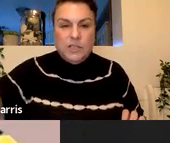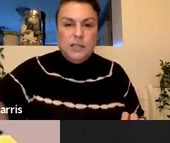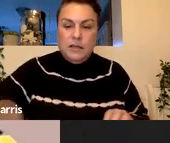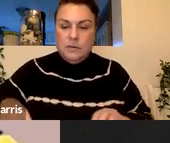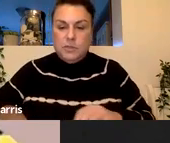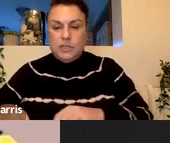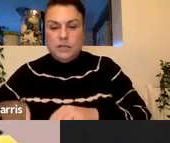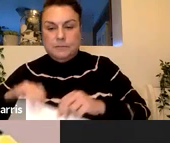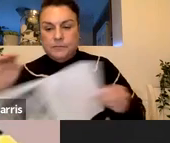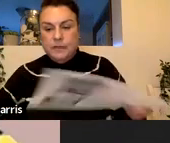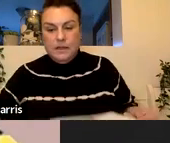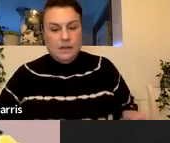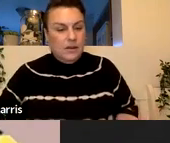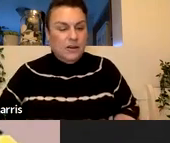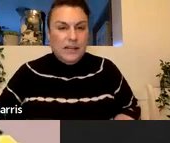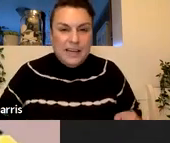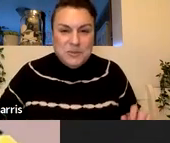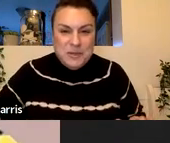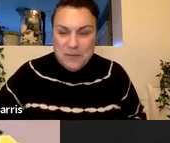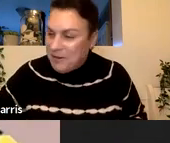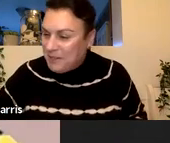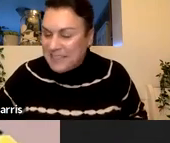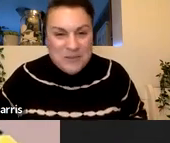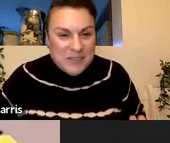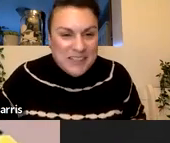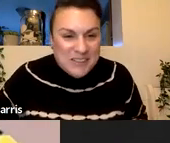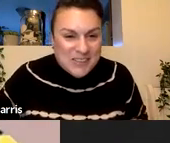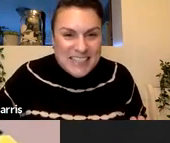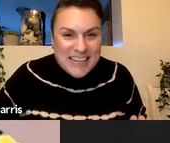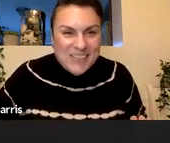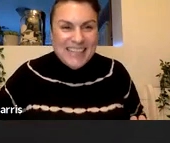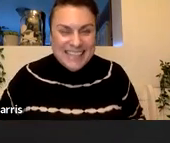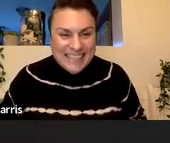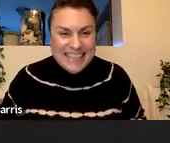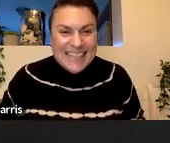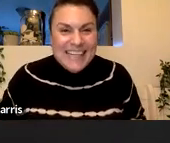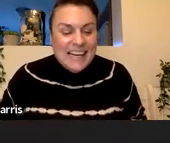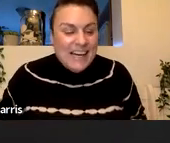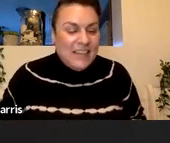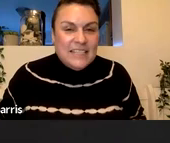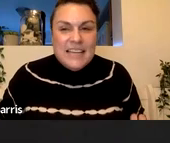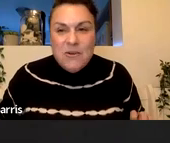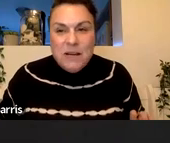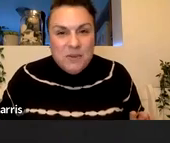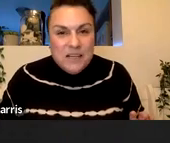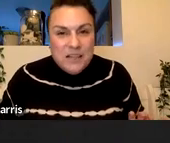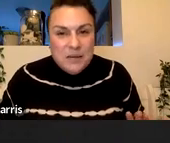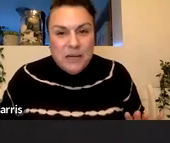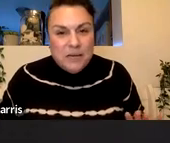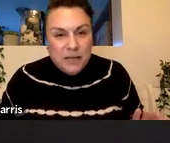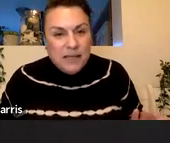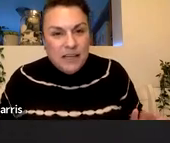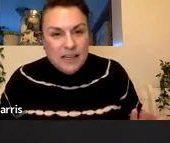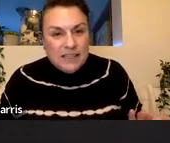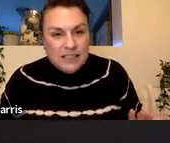have we actually accomplished here all right last one i promise i know i'm a little over time this is how i feel